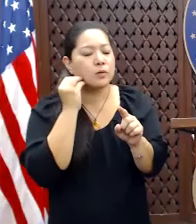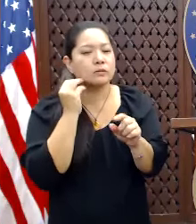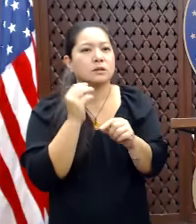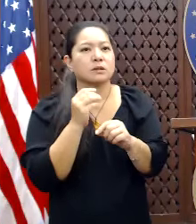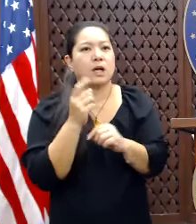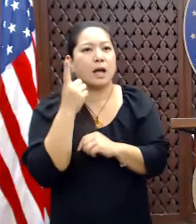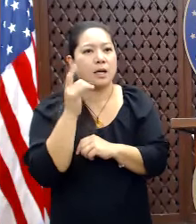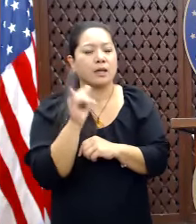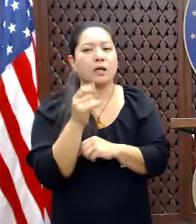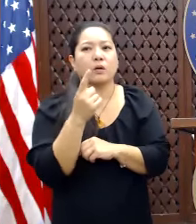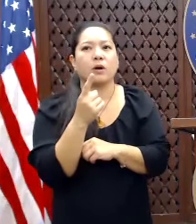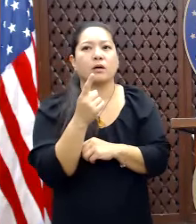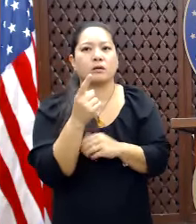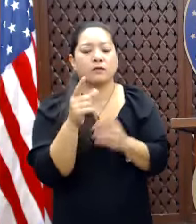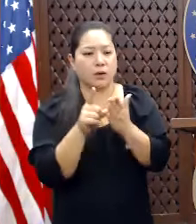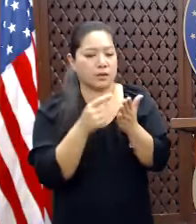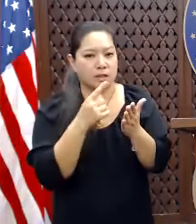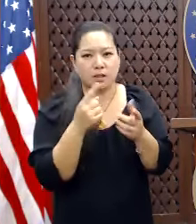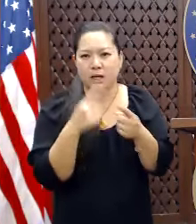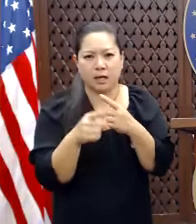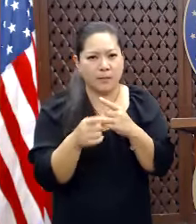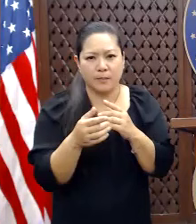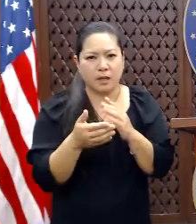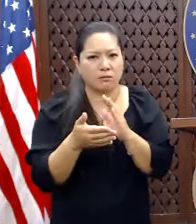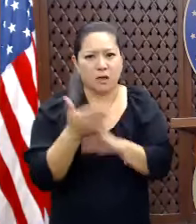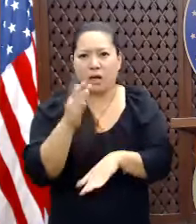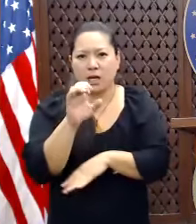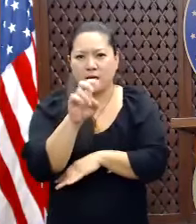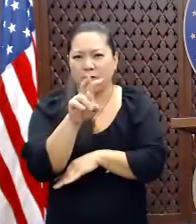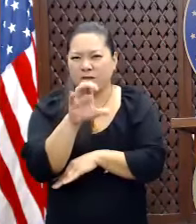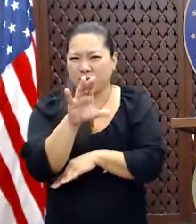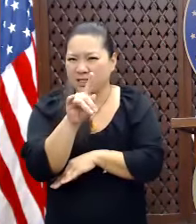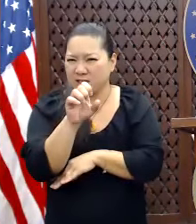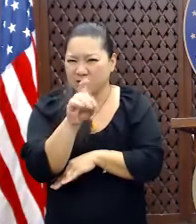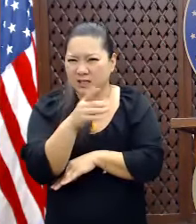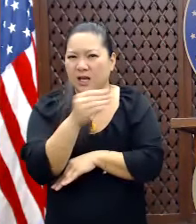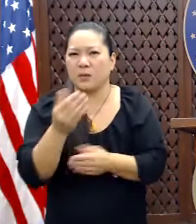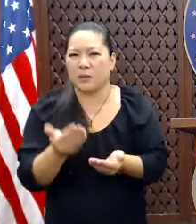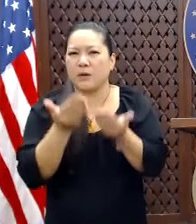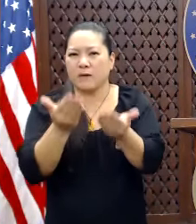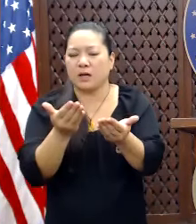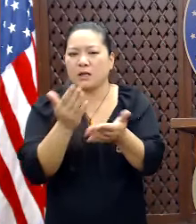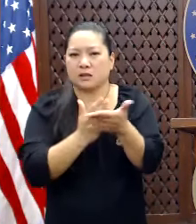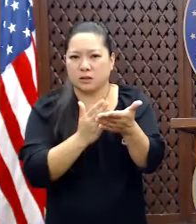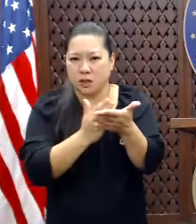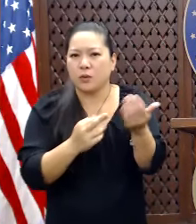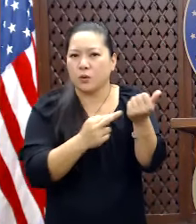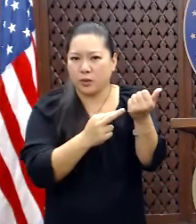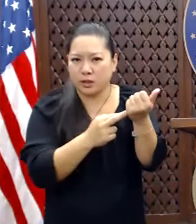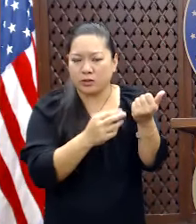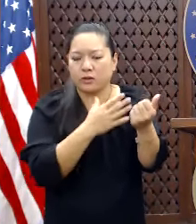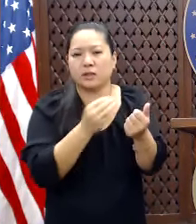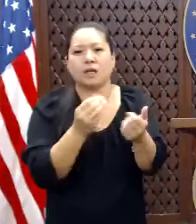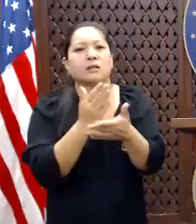of the provisions says that they cannot be evicted and that they will be providing some resource and